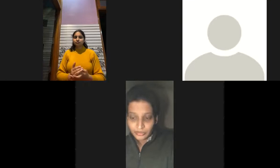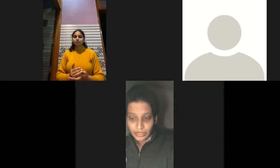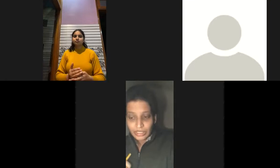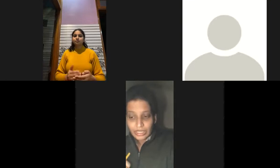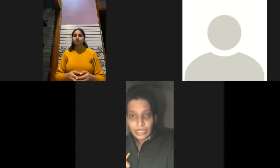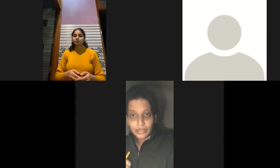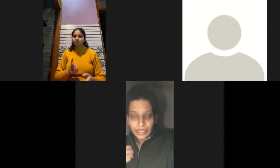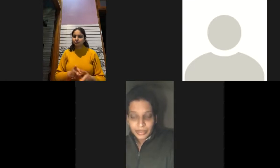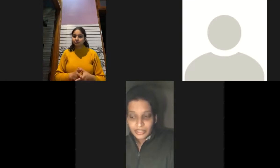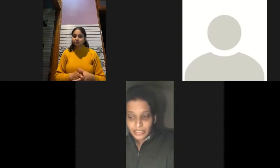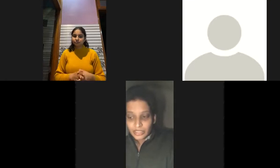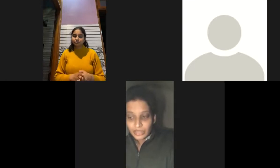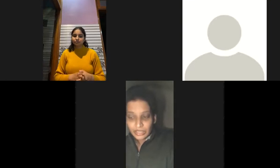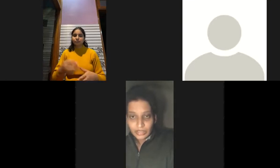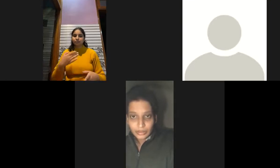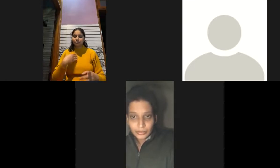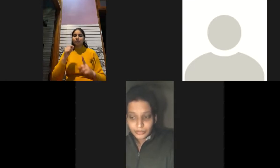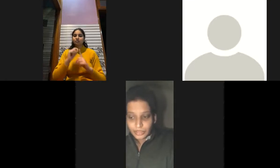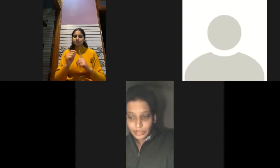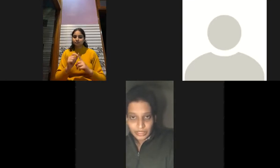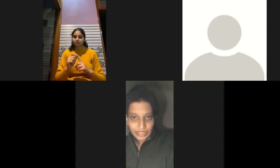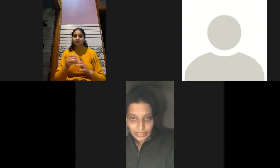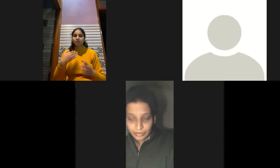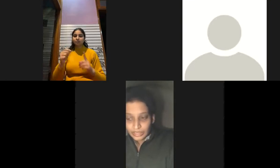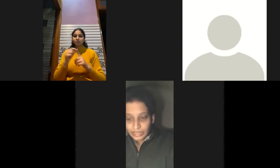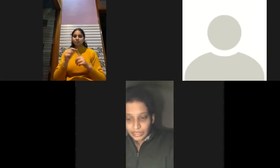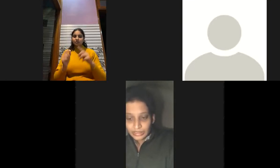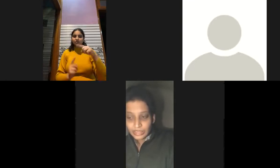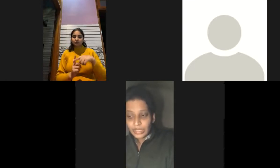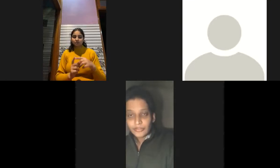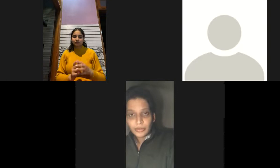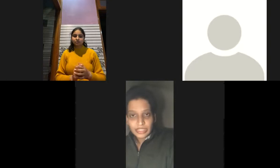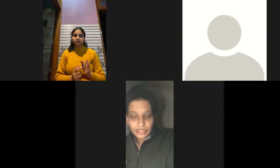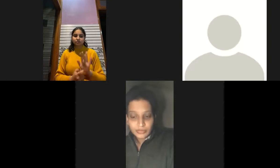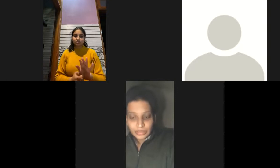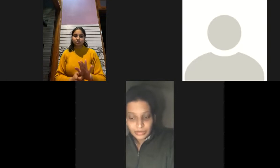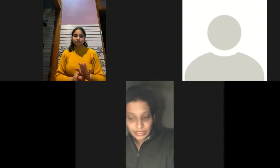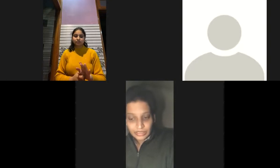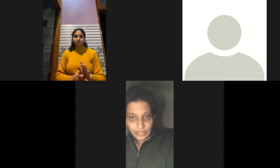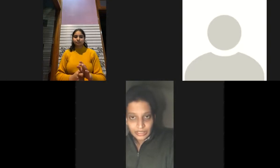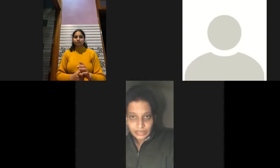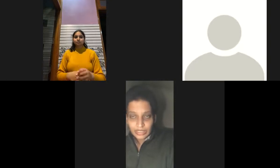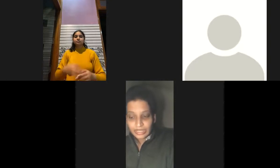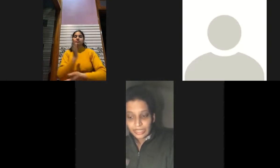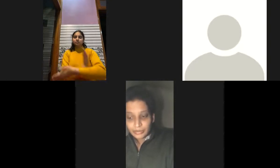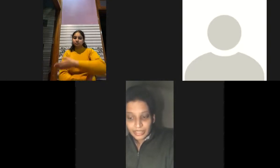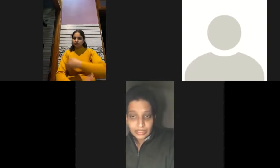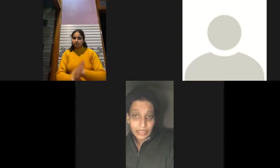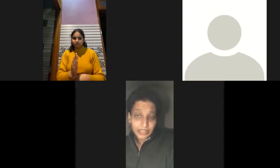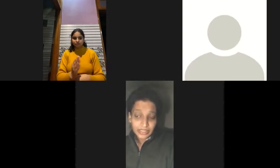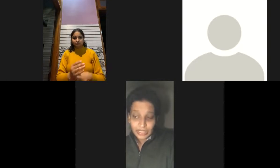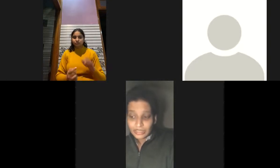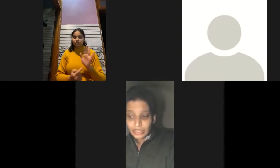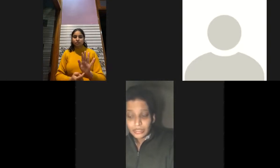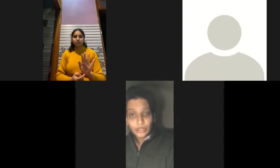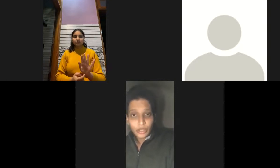normative. So my presentation will closely examine the text from the lens of disability studies and academically